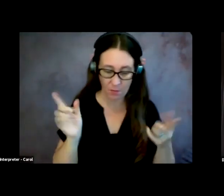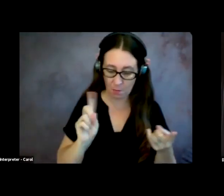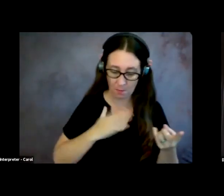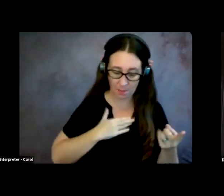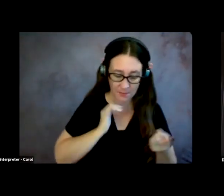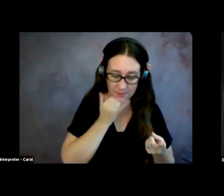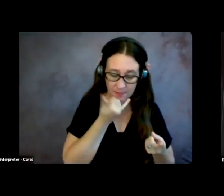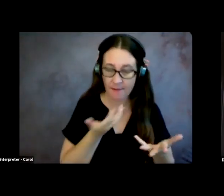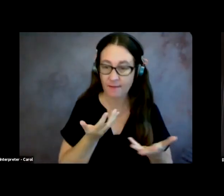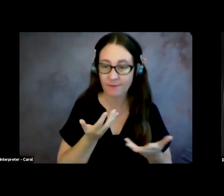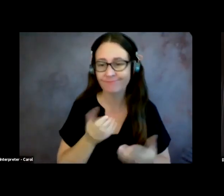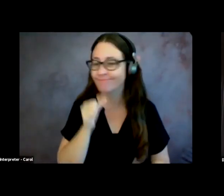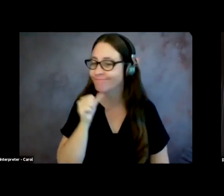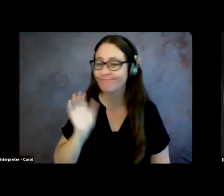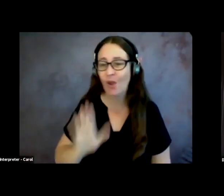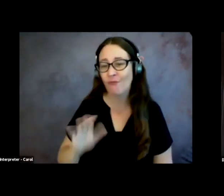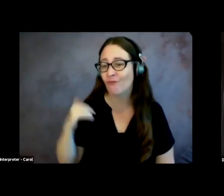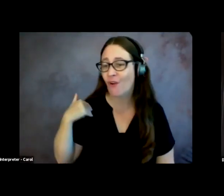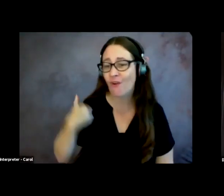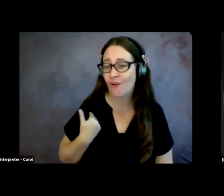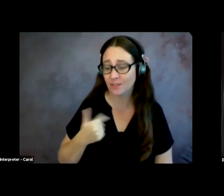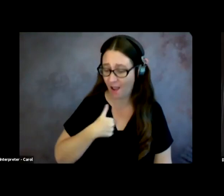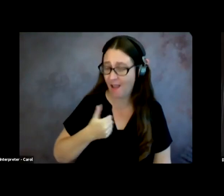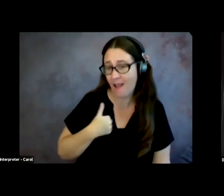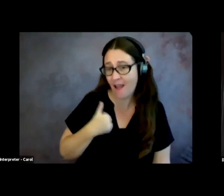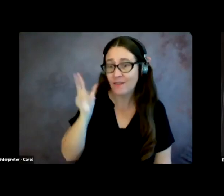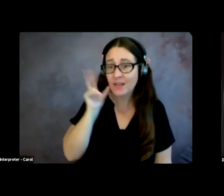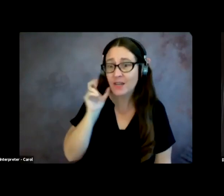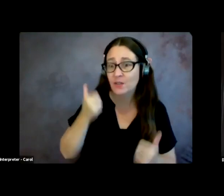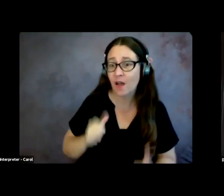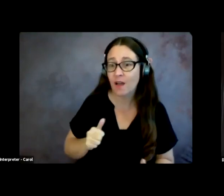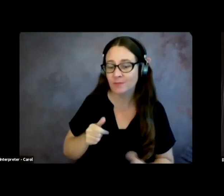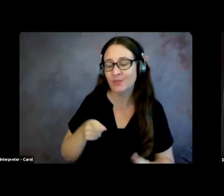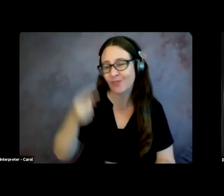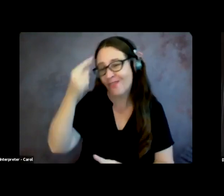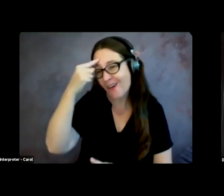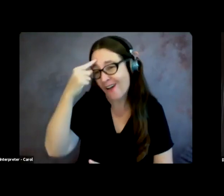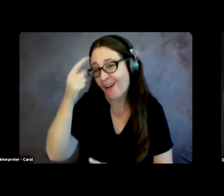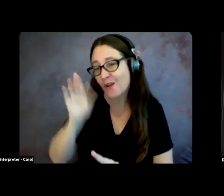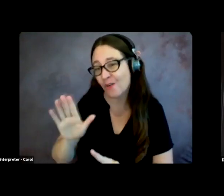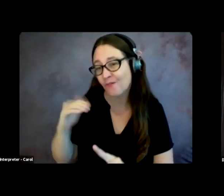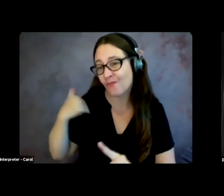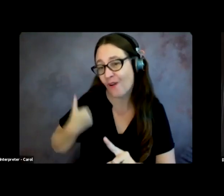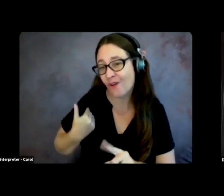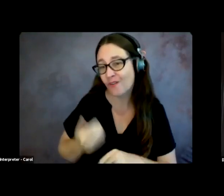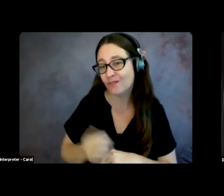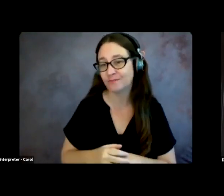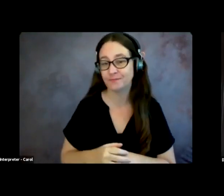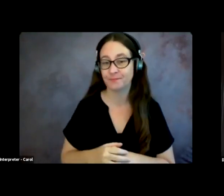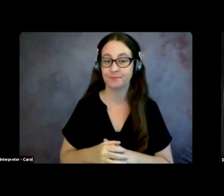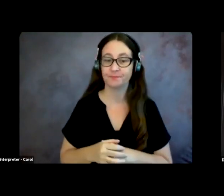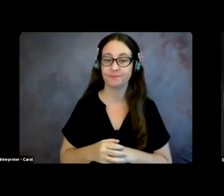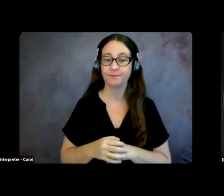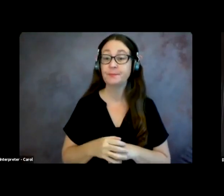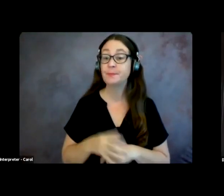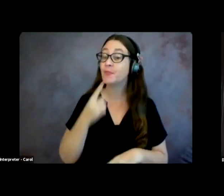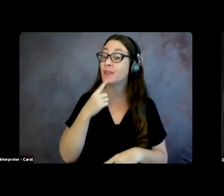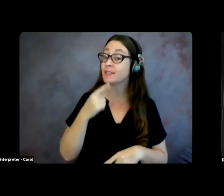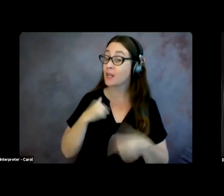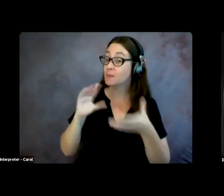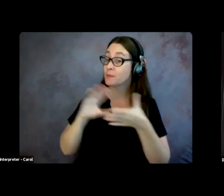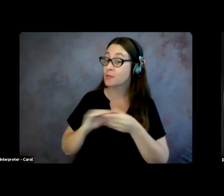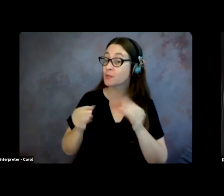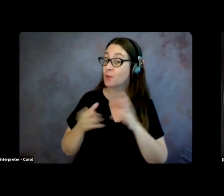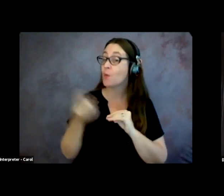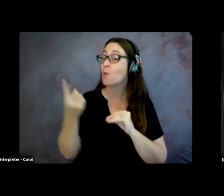It wasn't her fault that I had hearing loss, but she felt like it was. She tells me this story about a time when I saw her crying one